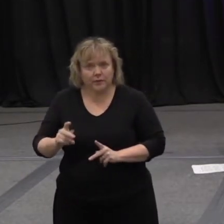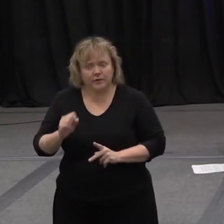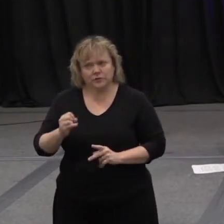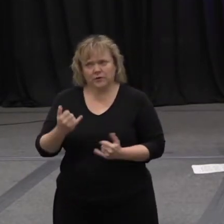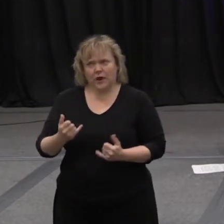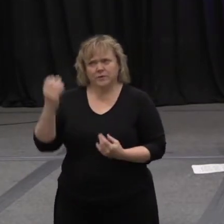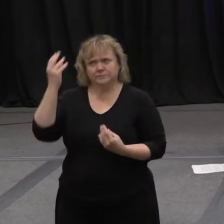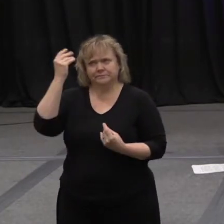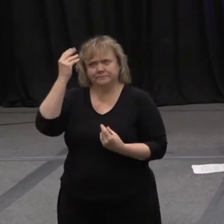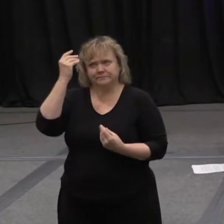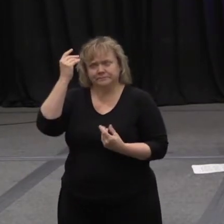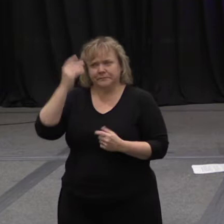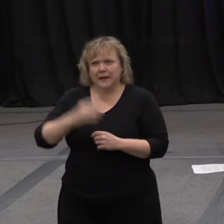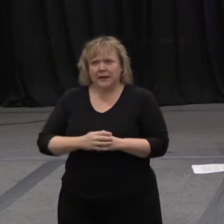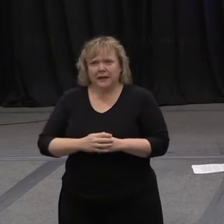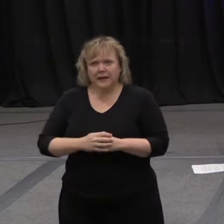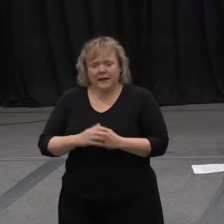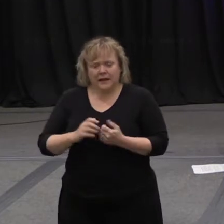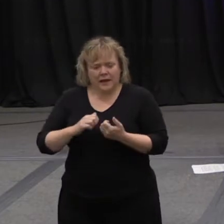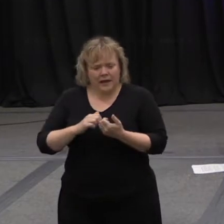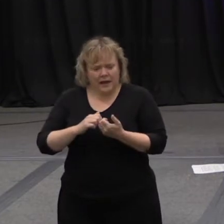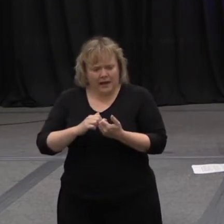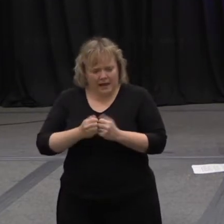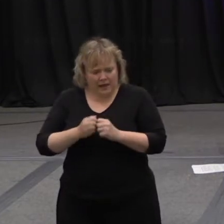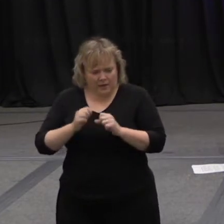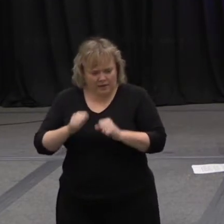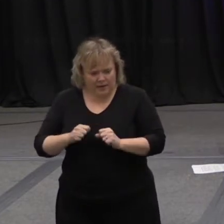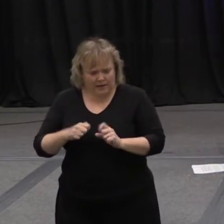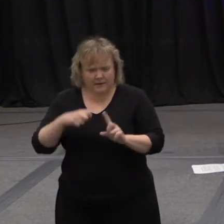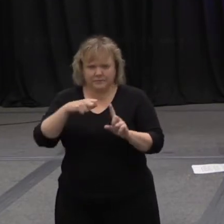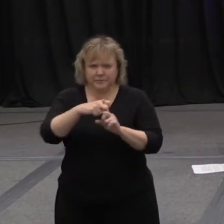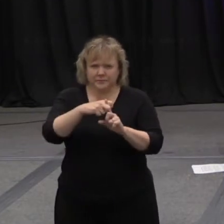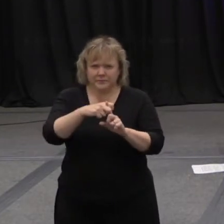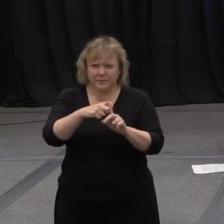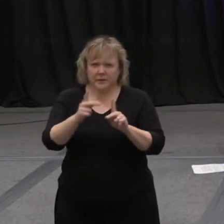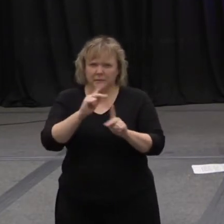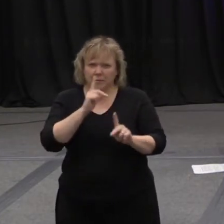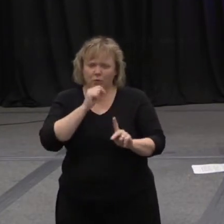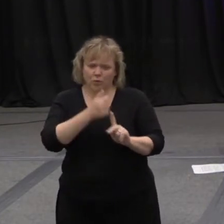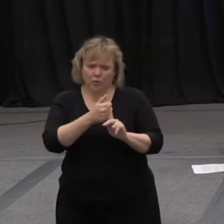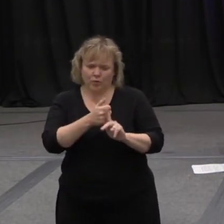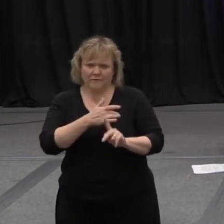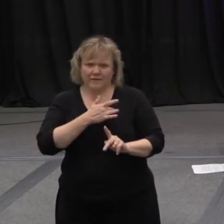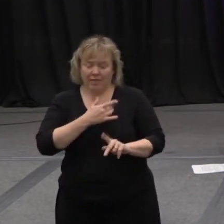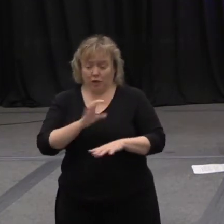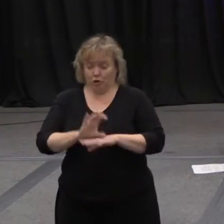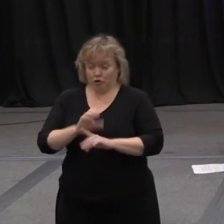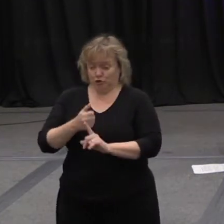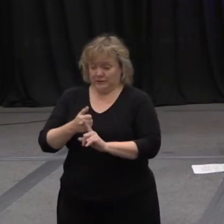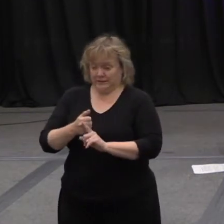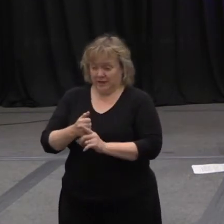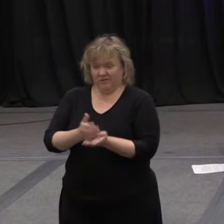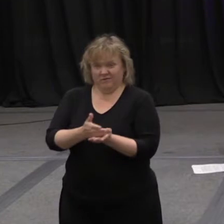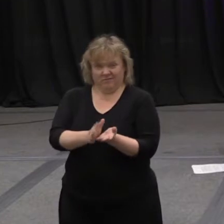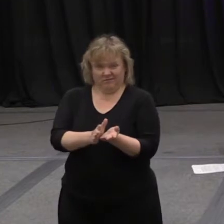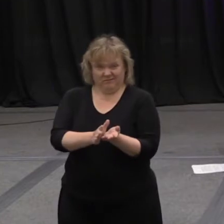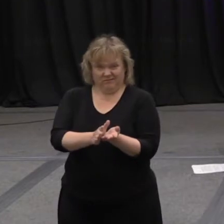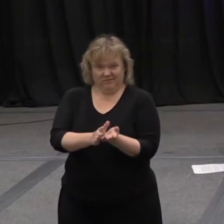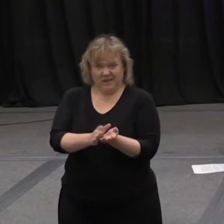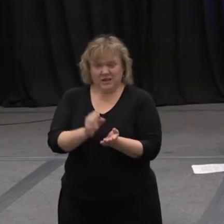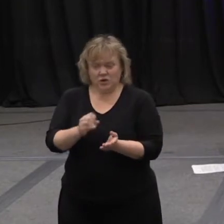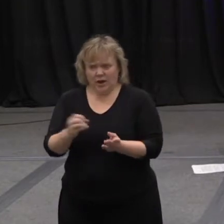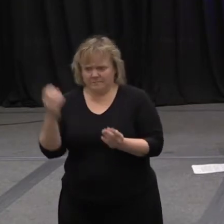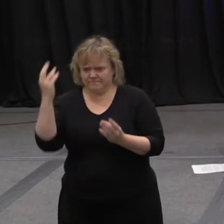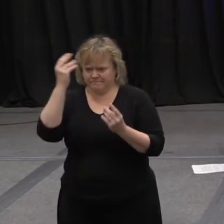those who the church is pushing to the margins. So that has led me to be a strong and